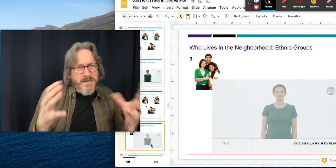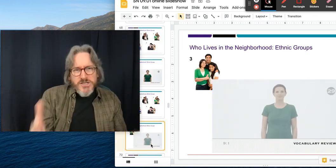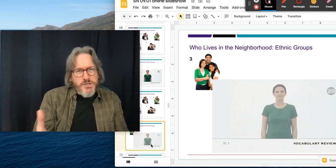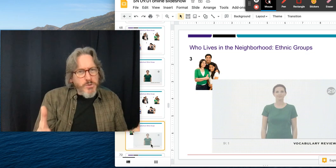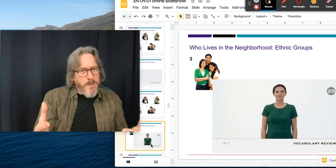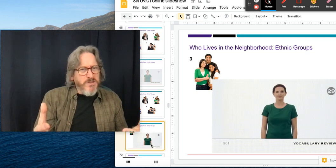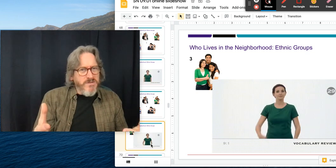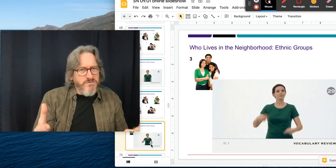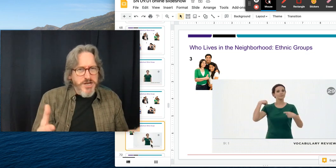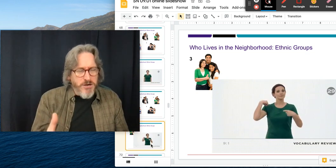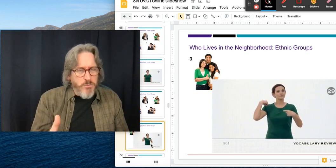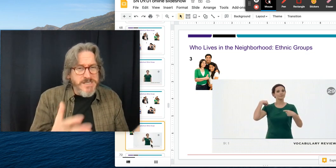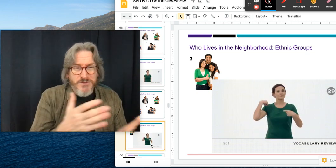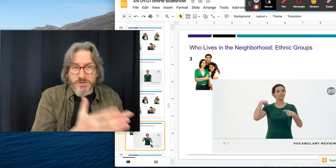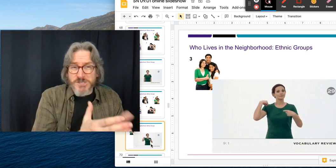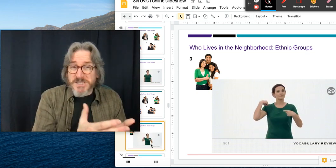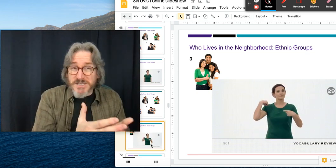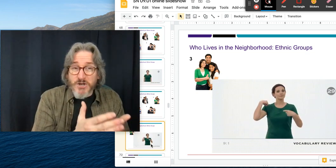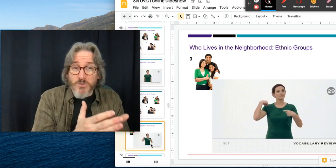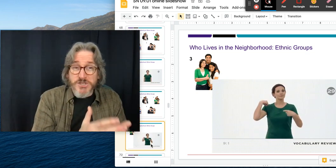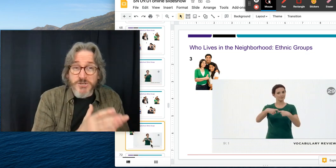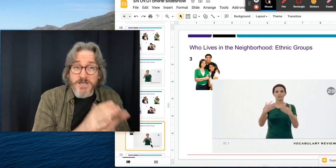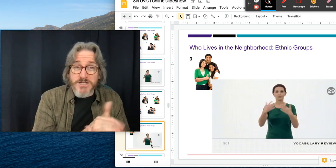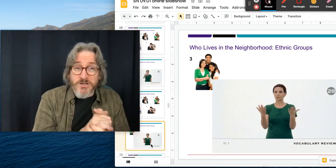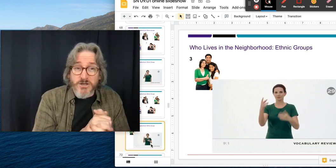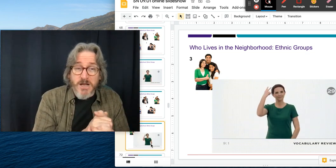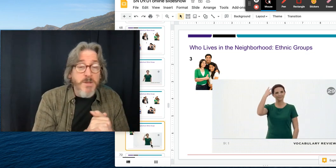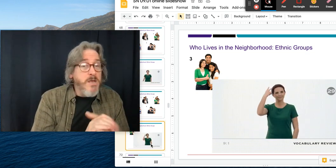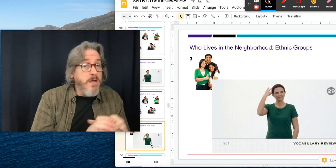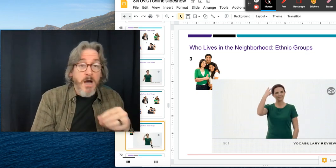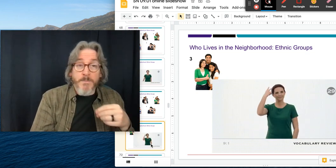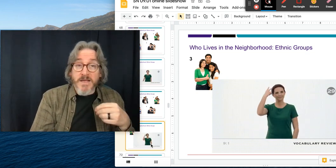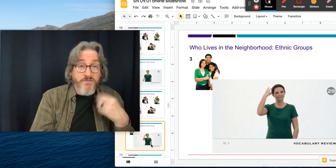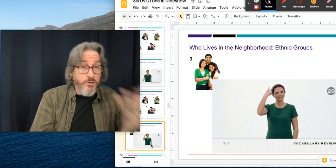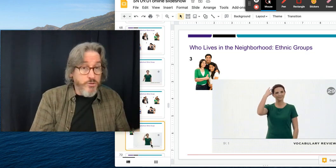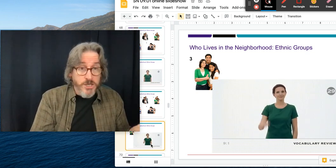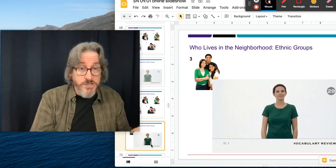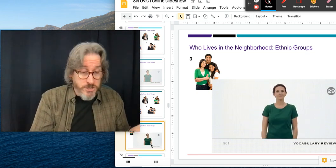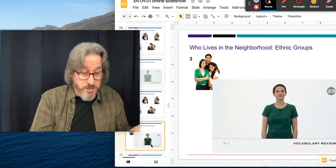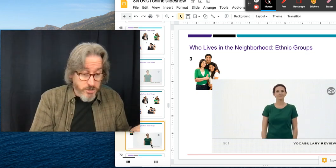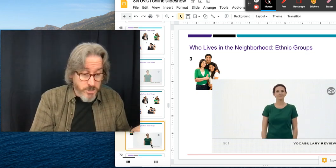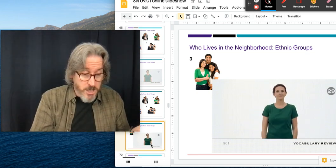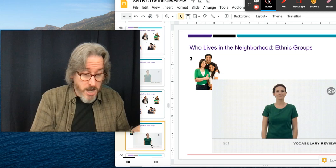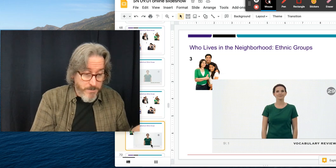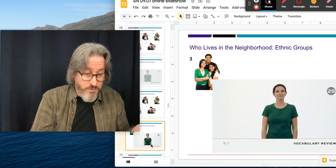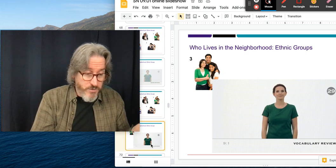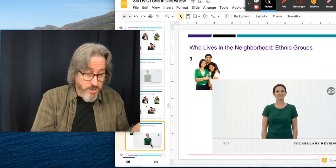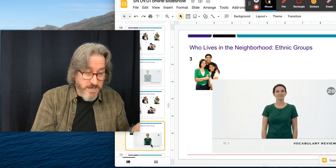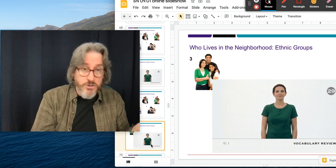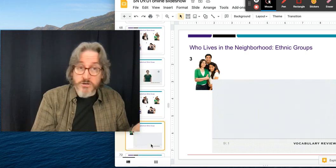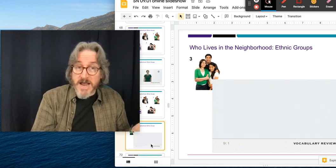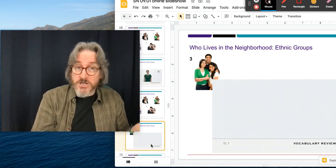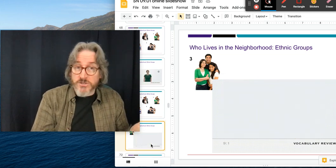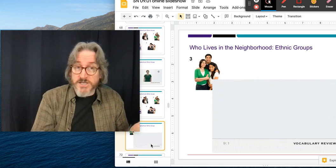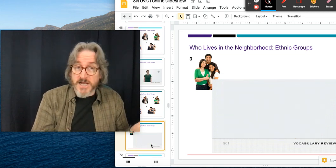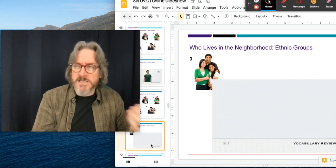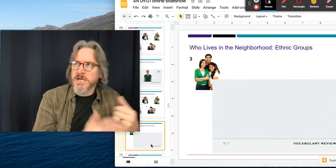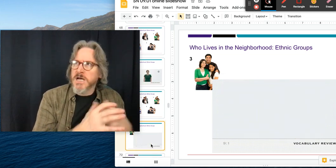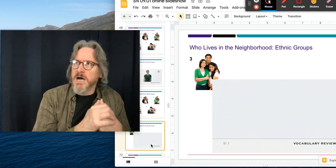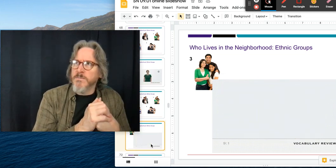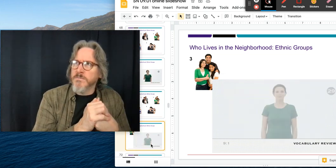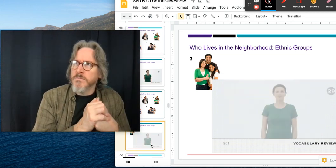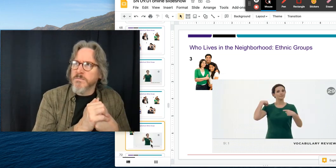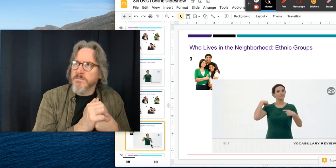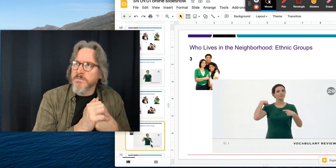so they just do a couple of generic ones. If there are specific ones you need to look up, if you just look up international